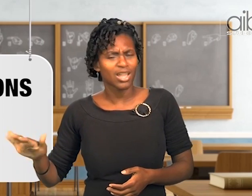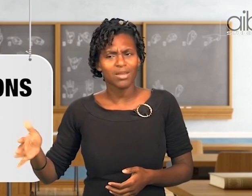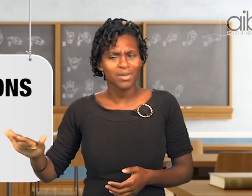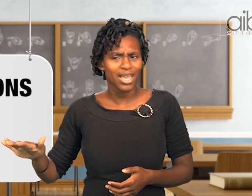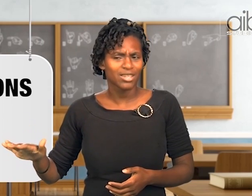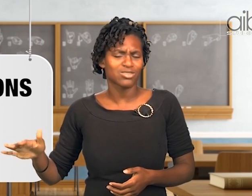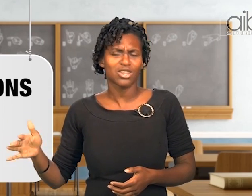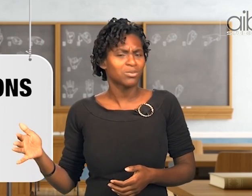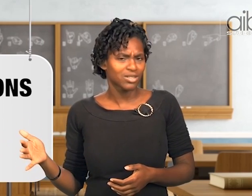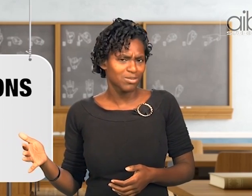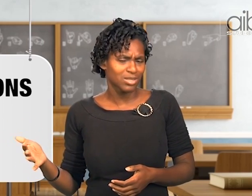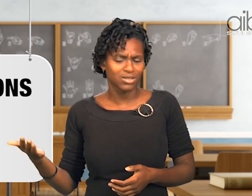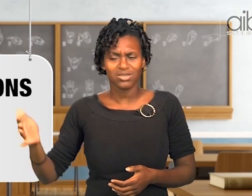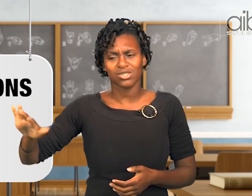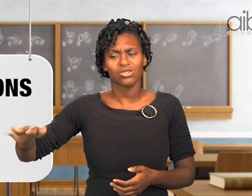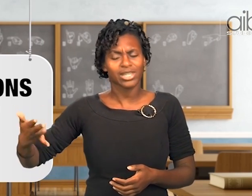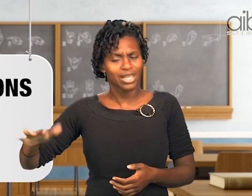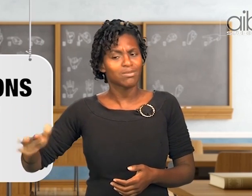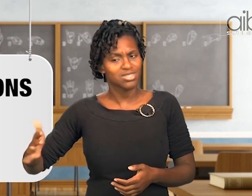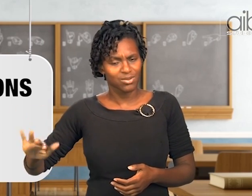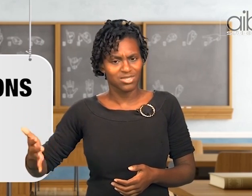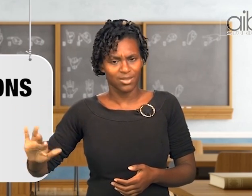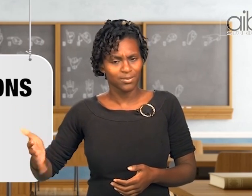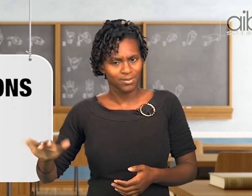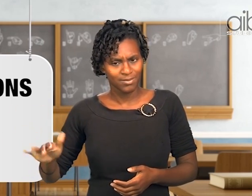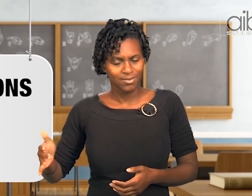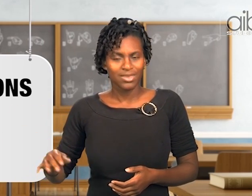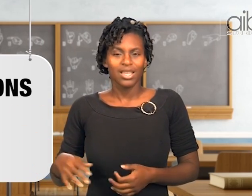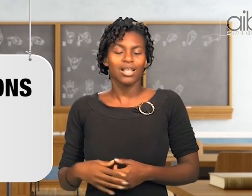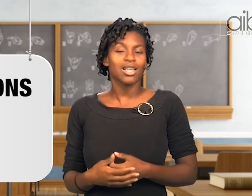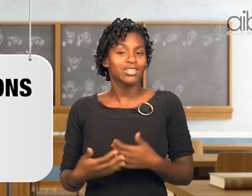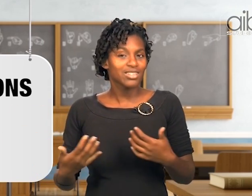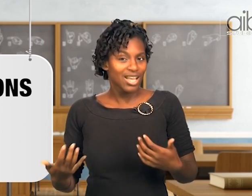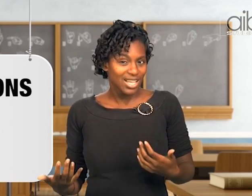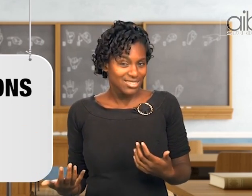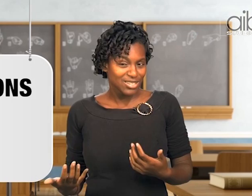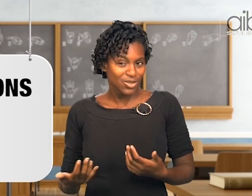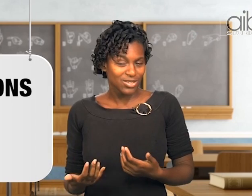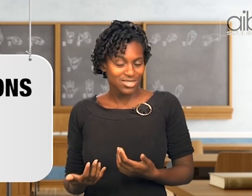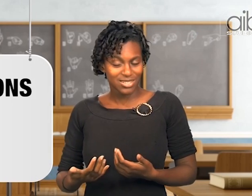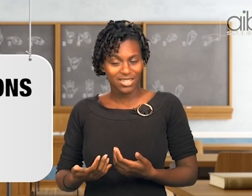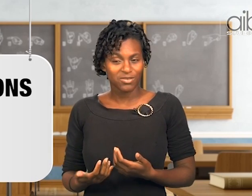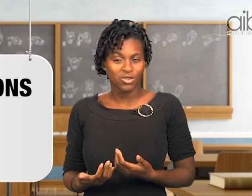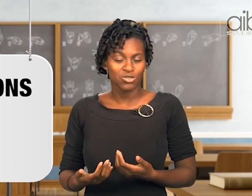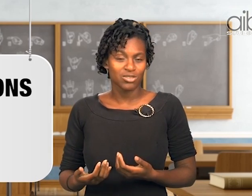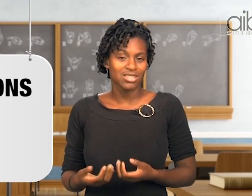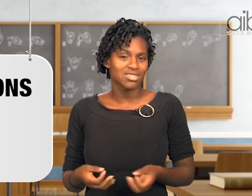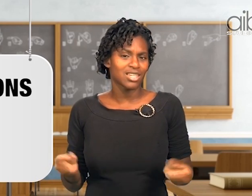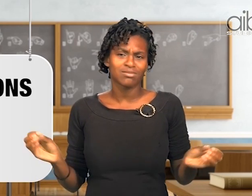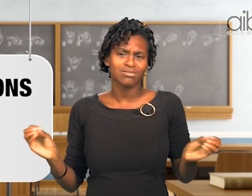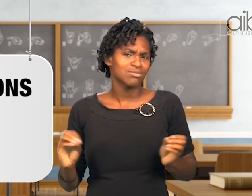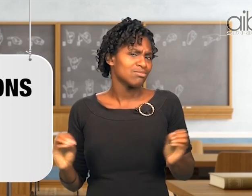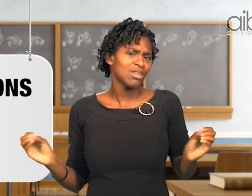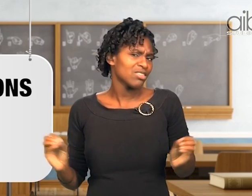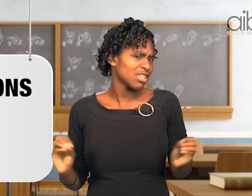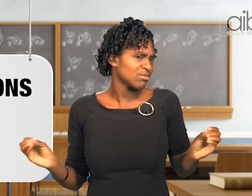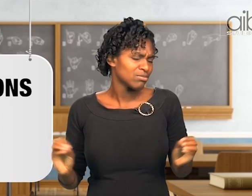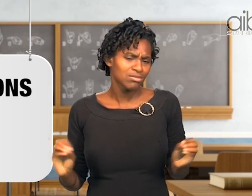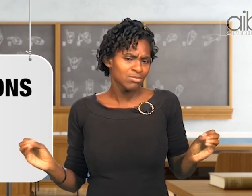not bad, you're somewhere in the middle, so you're like, I'm so-so. A lot of guys I notice in the deaf culture like to say, nothing.